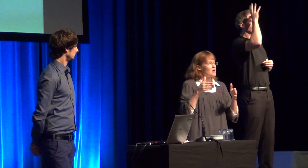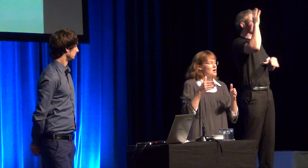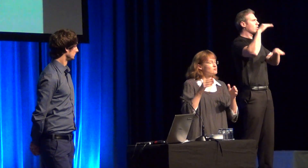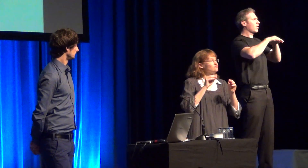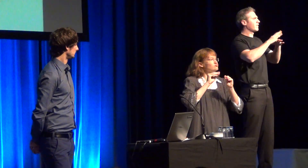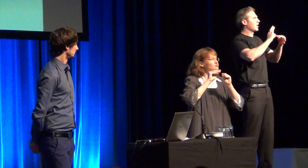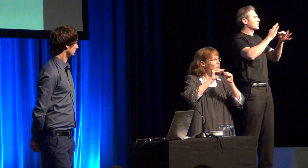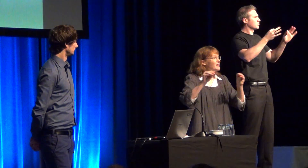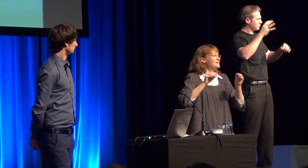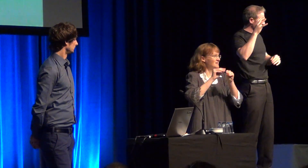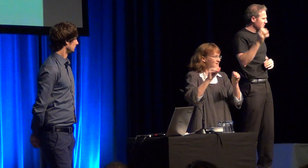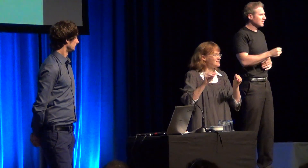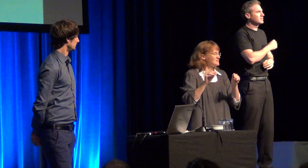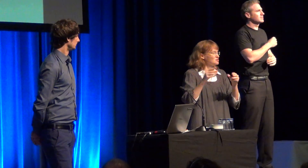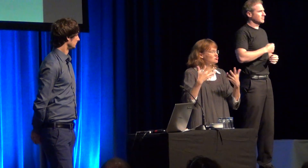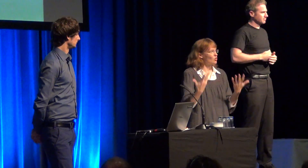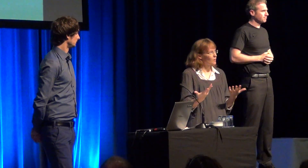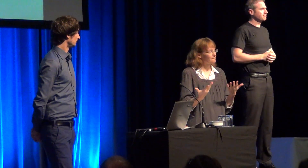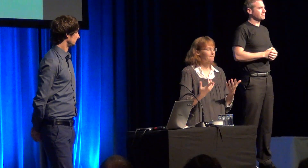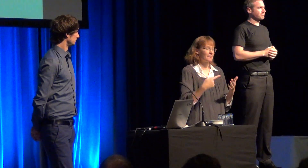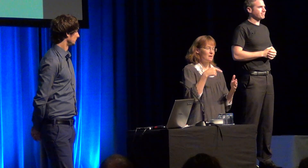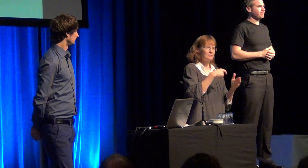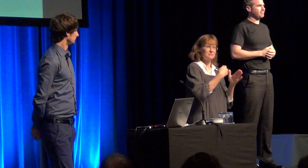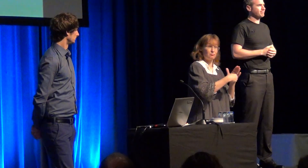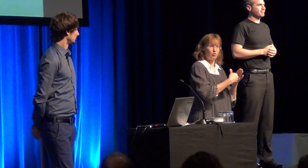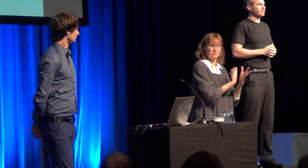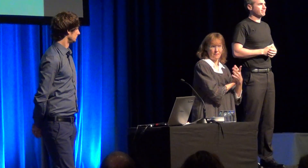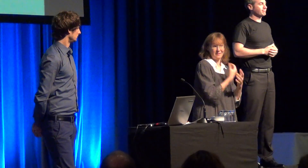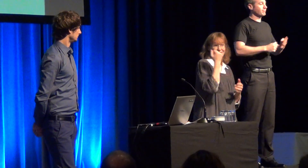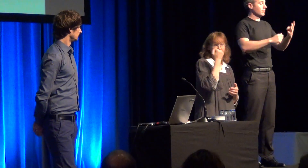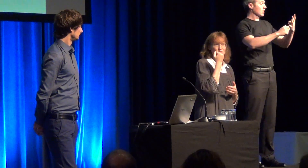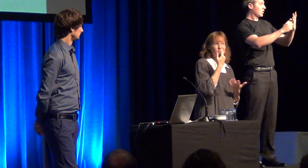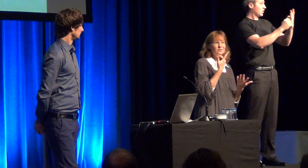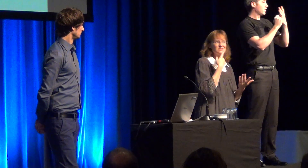The fourth aspect is training.